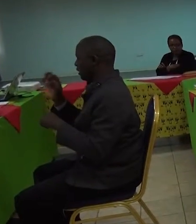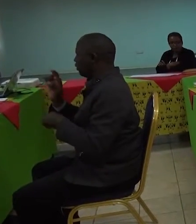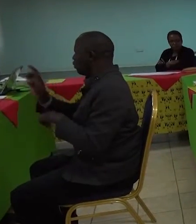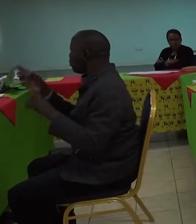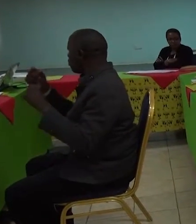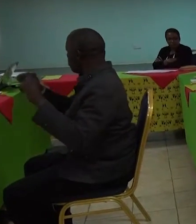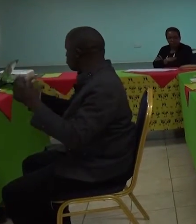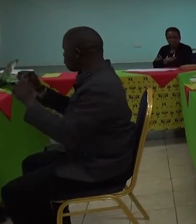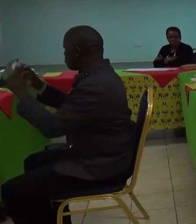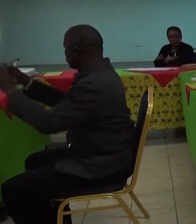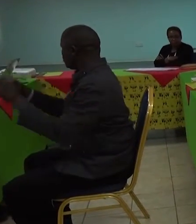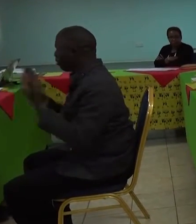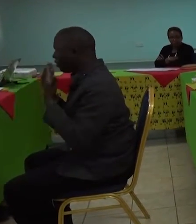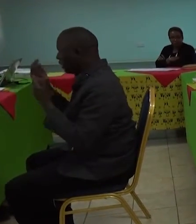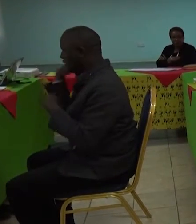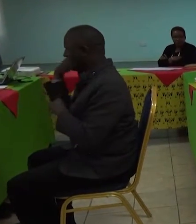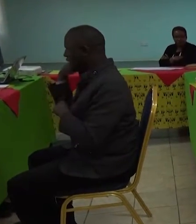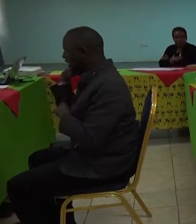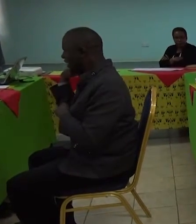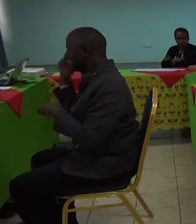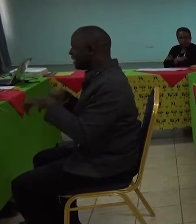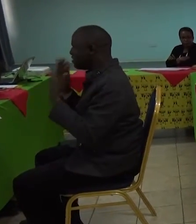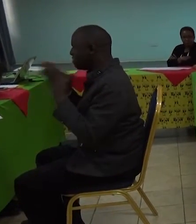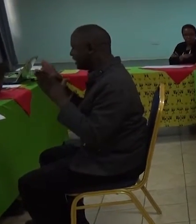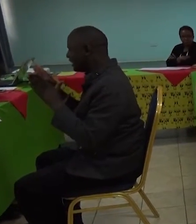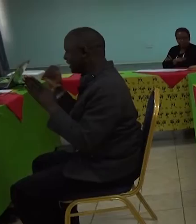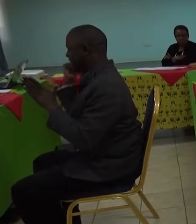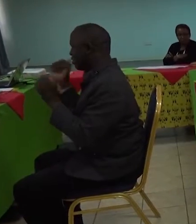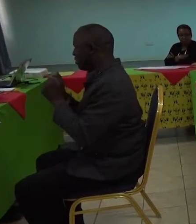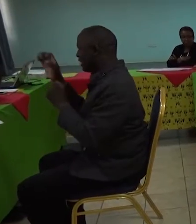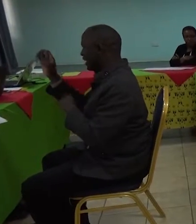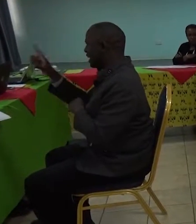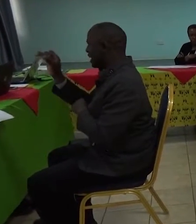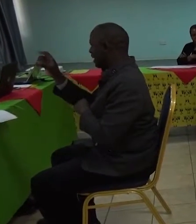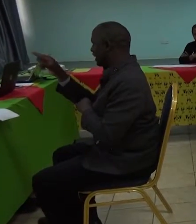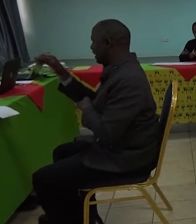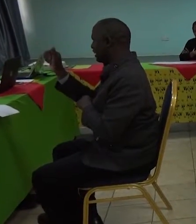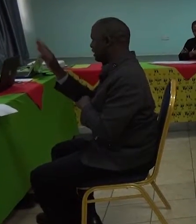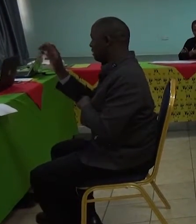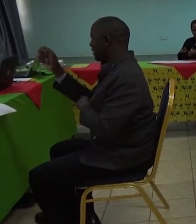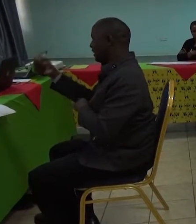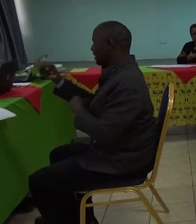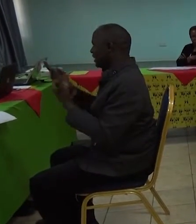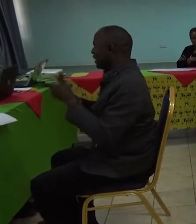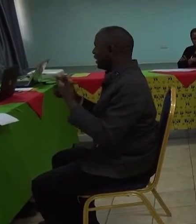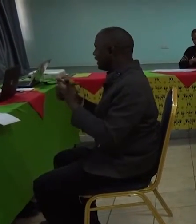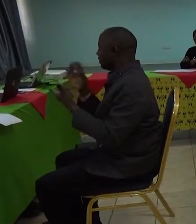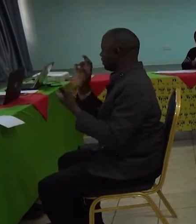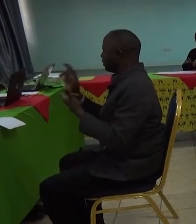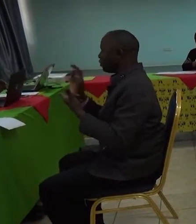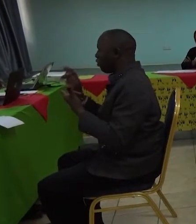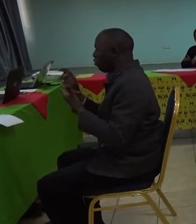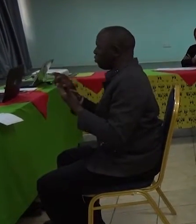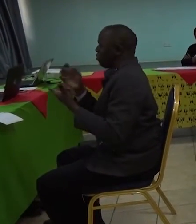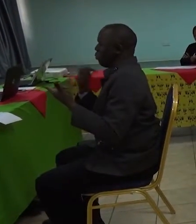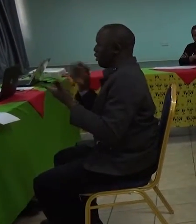assignment on what each one of us is doing in the country, in areas of IE and for